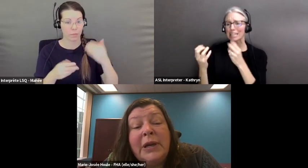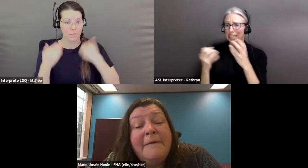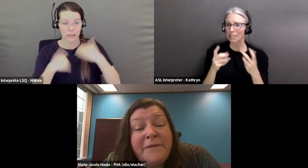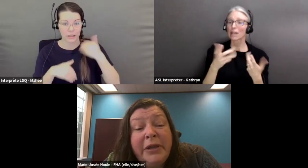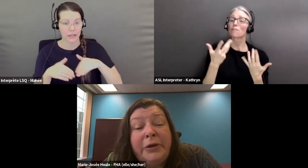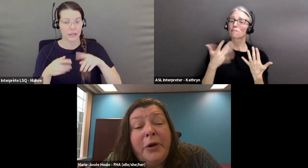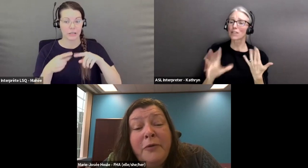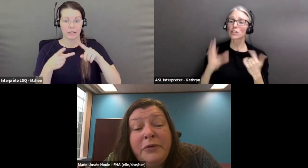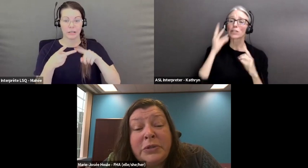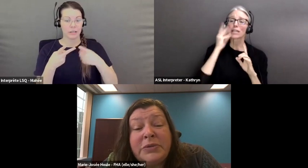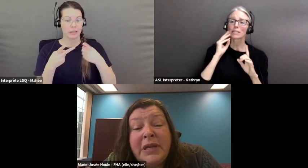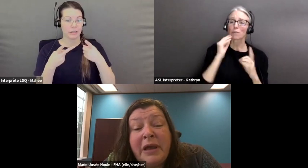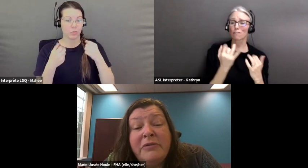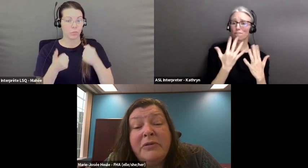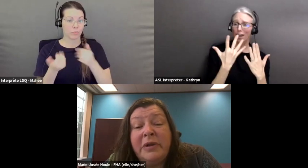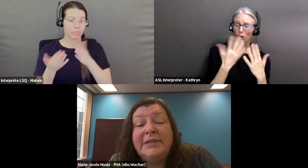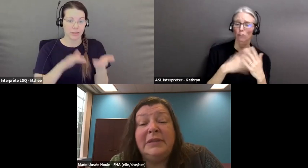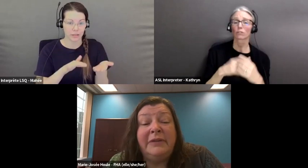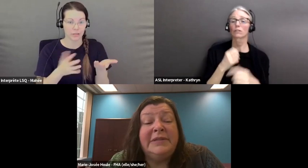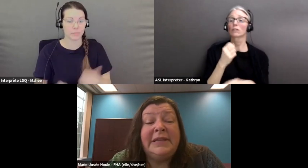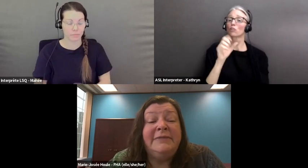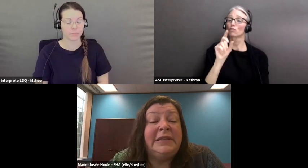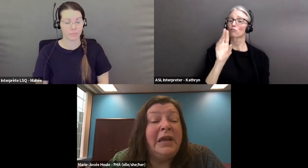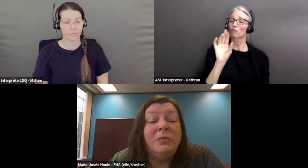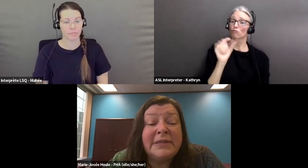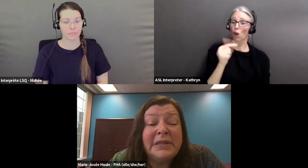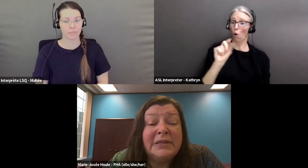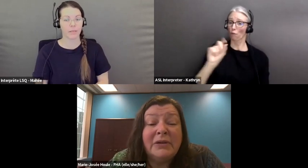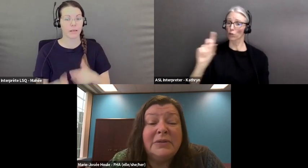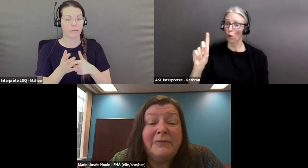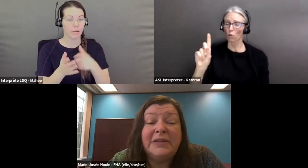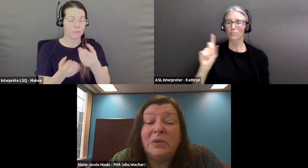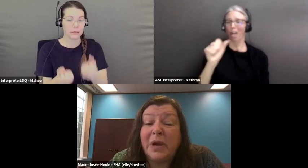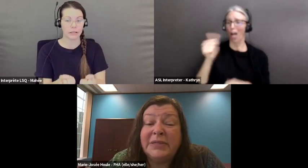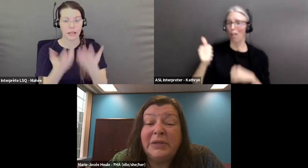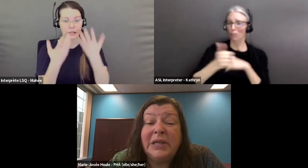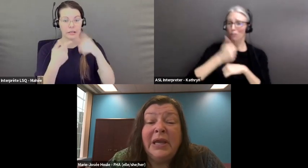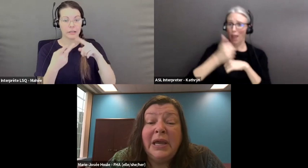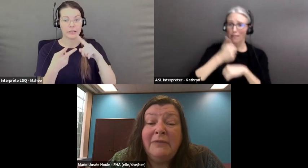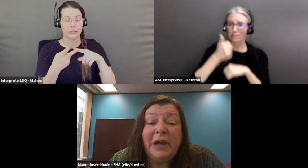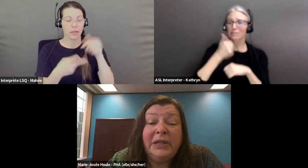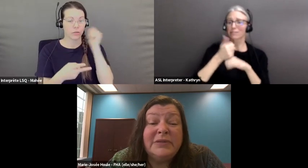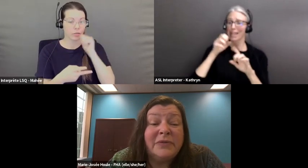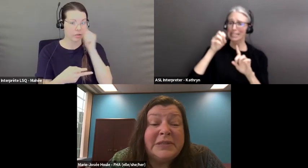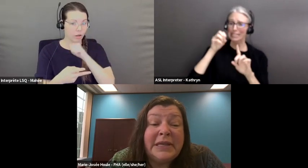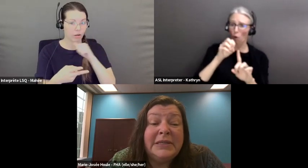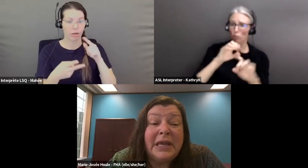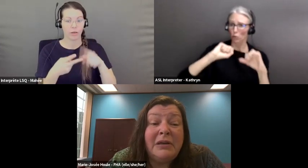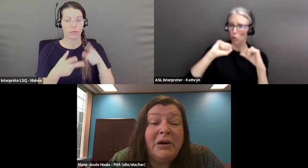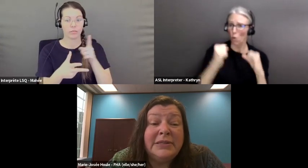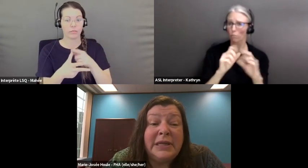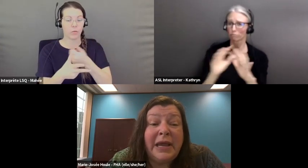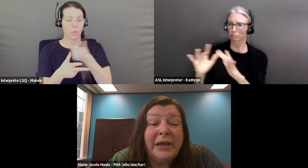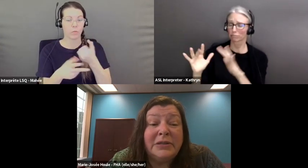exposure, fire, overdose, and other threats to life and safety. And residents also face harassment and violence from state